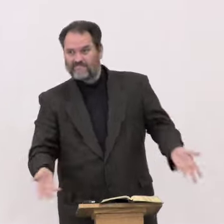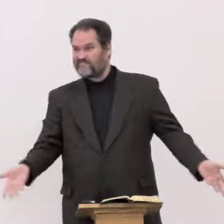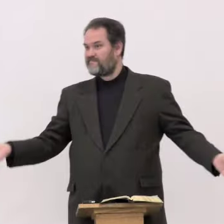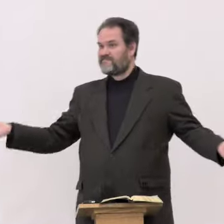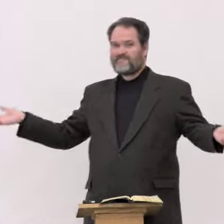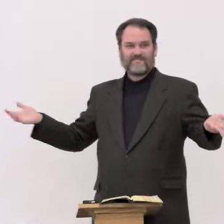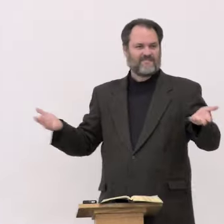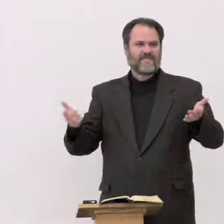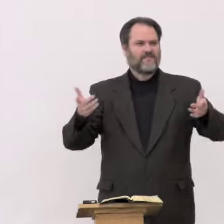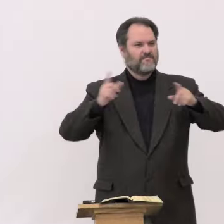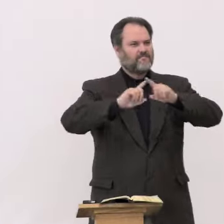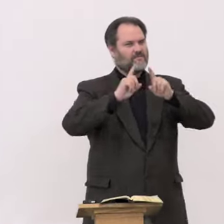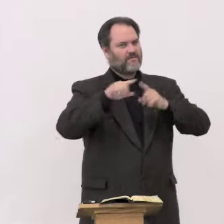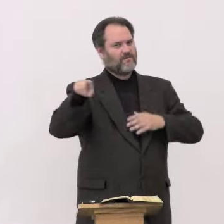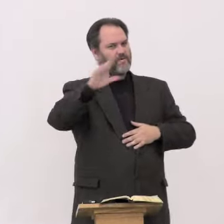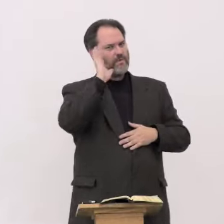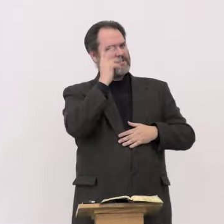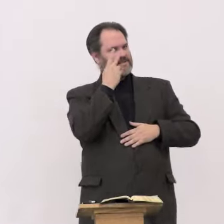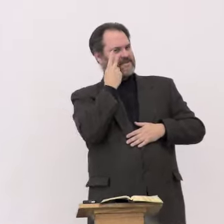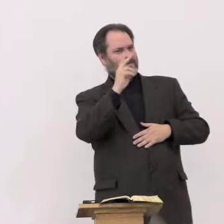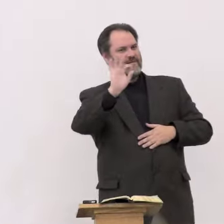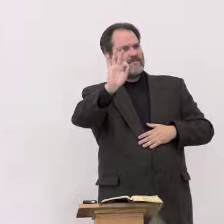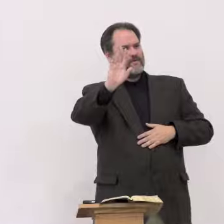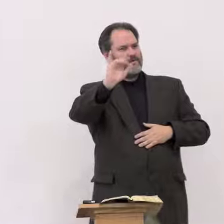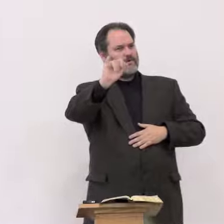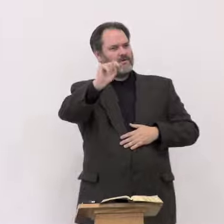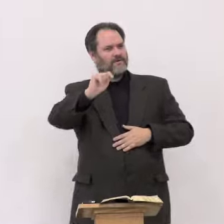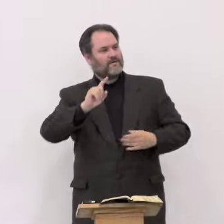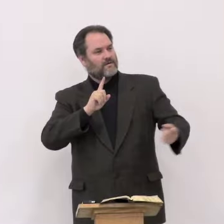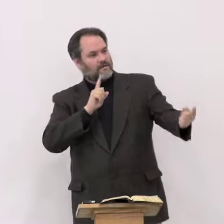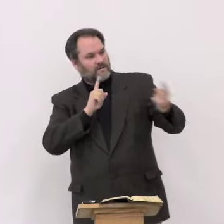ask anything else, no, always think about sports. See,